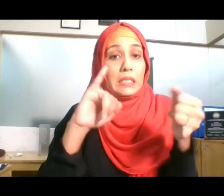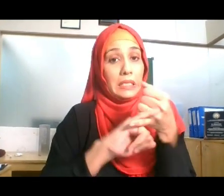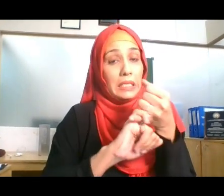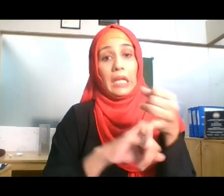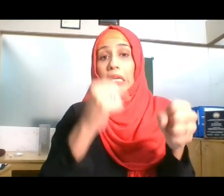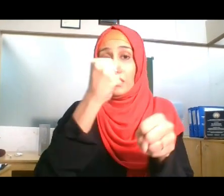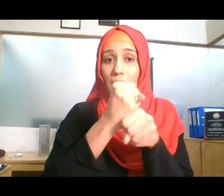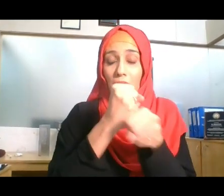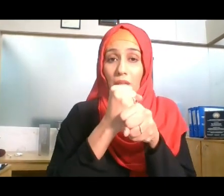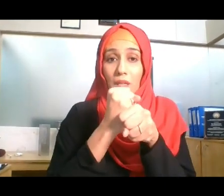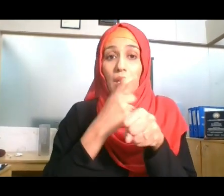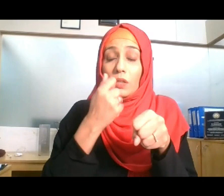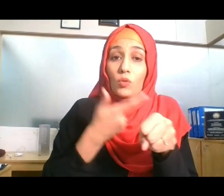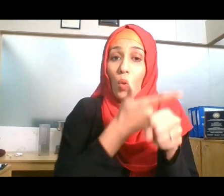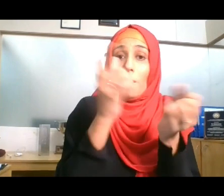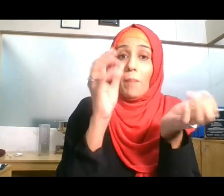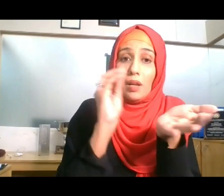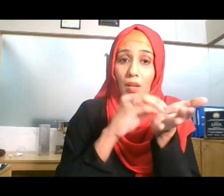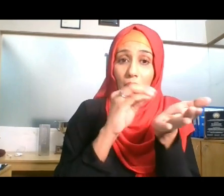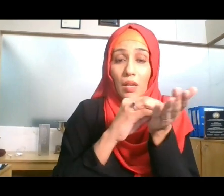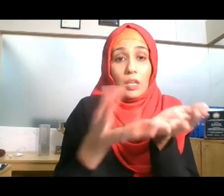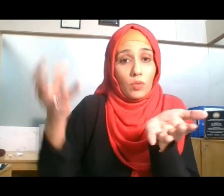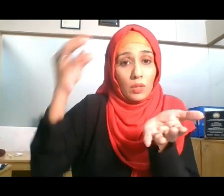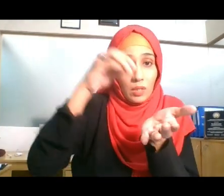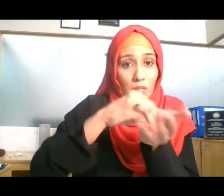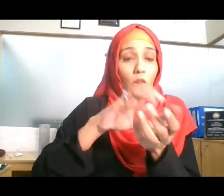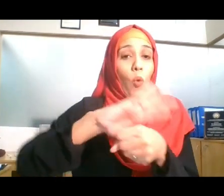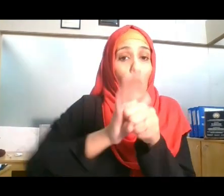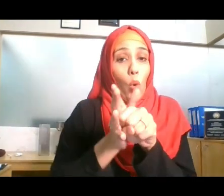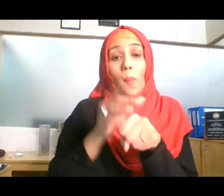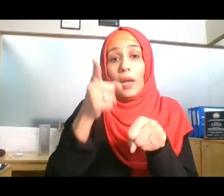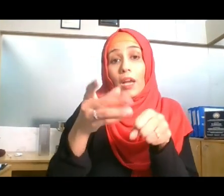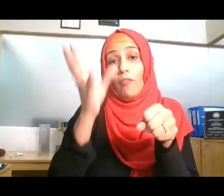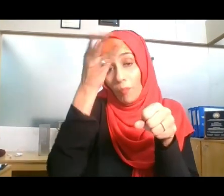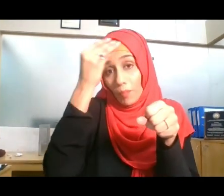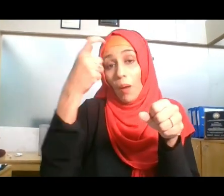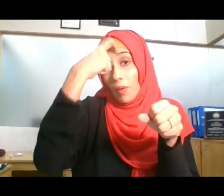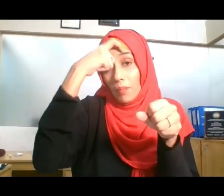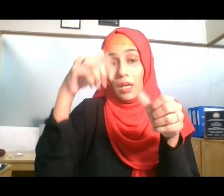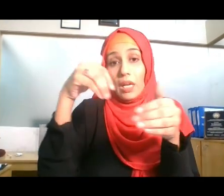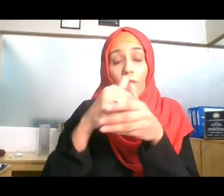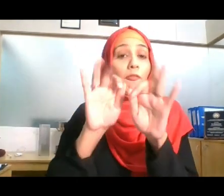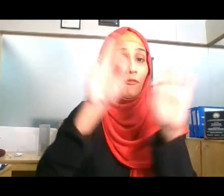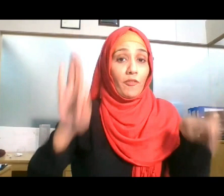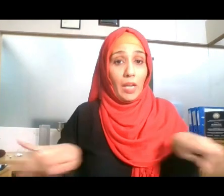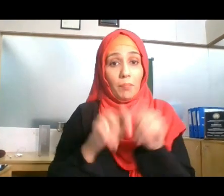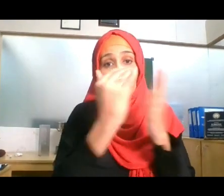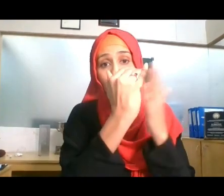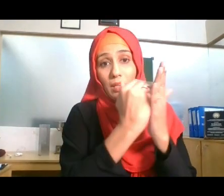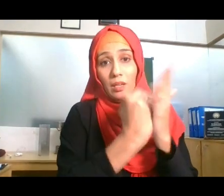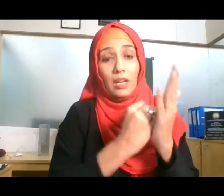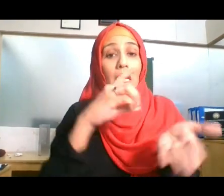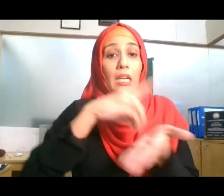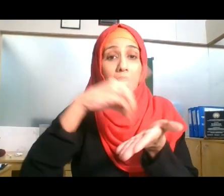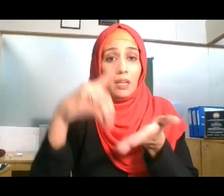equal access to opportunities and inclusion within the COVID-19 response and recovery framework, I want to point out that Deaf Reach